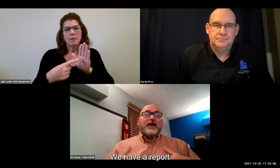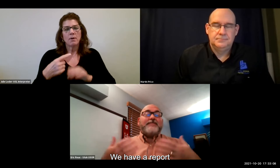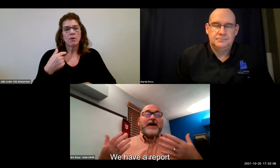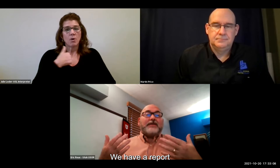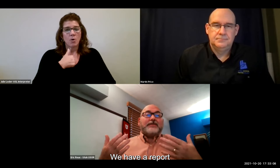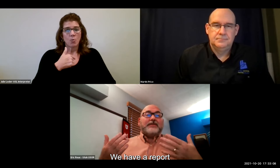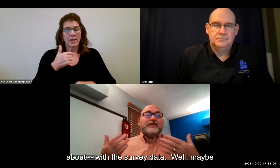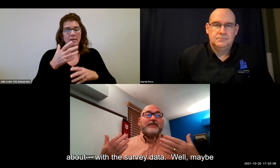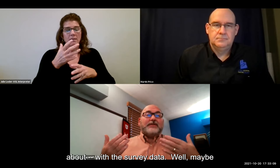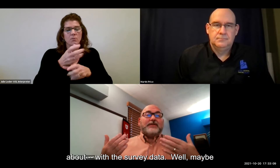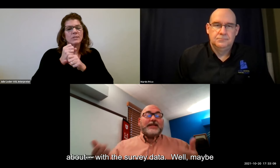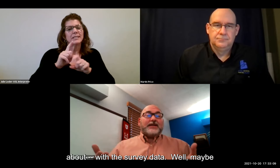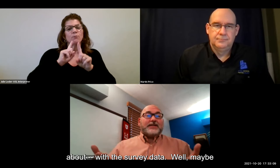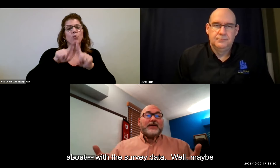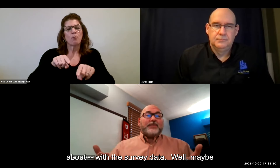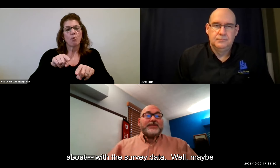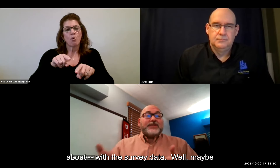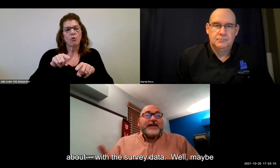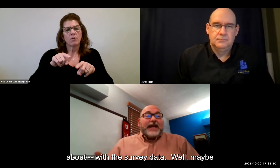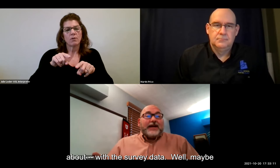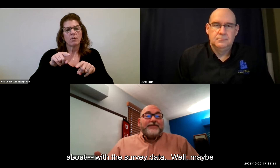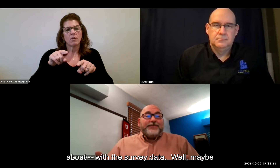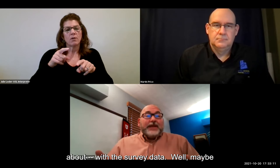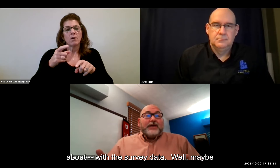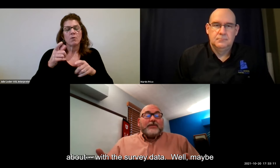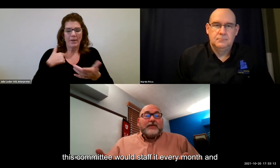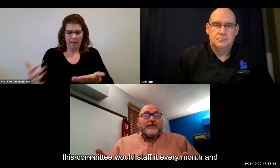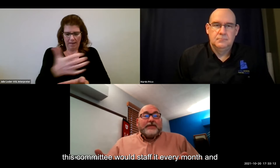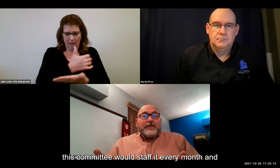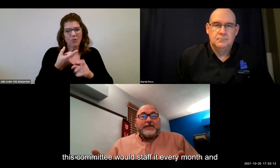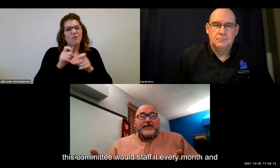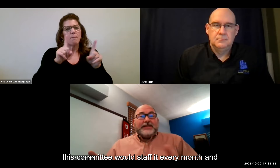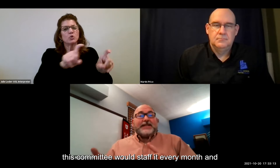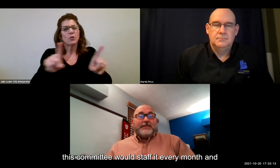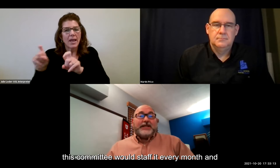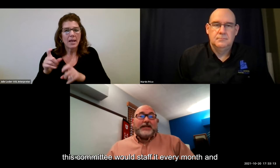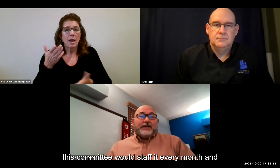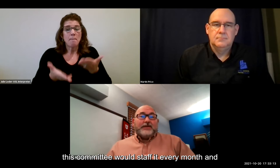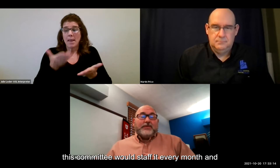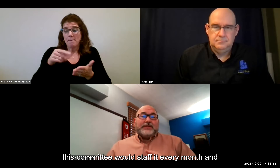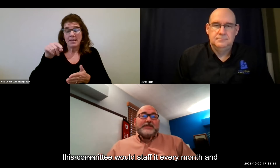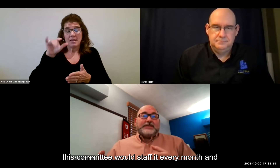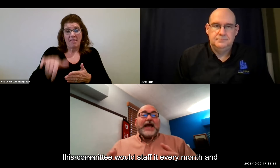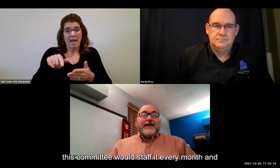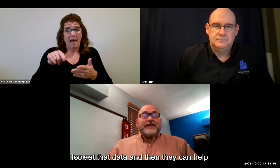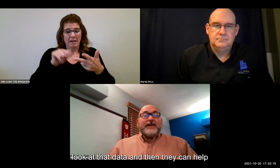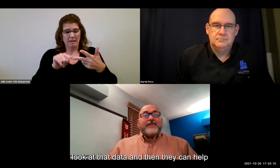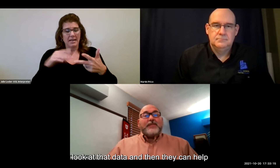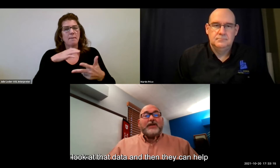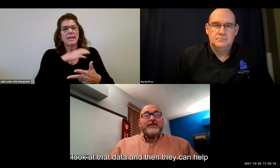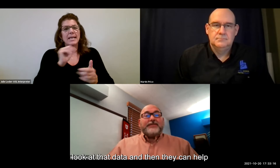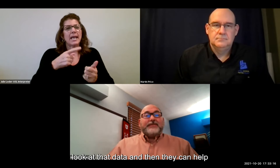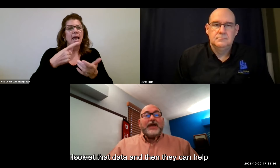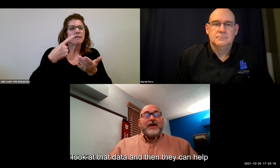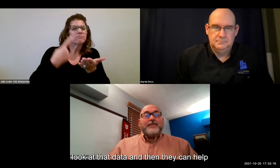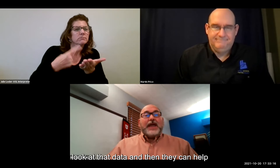report about with the survey data. Well, maybe this committee would staff it every